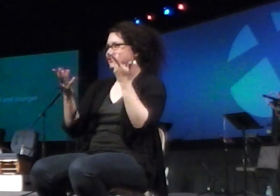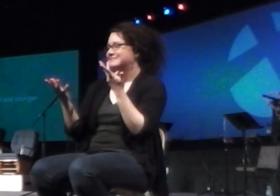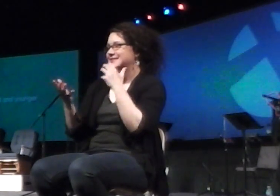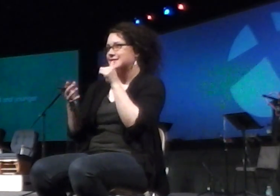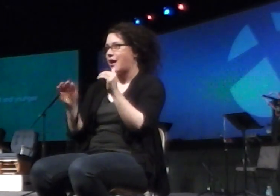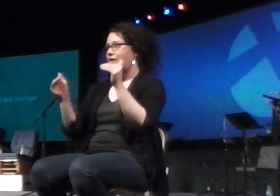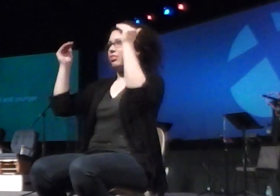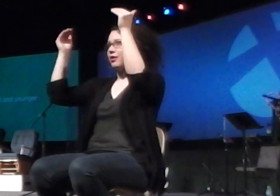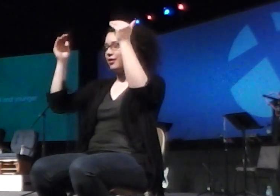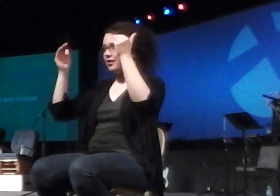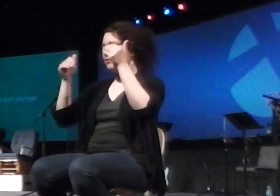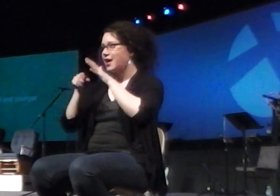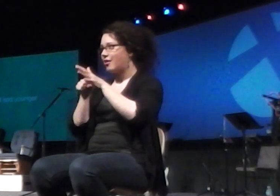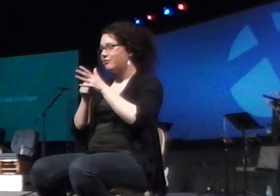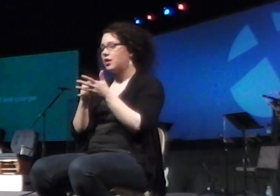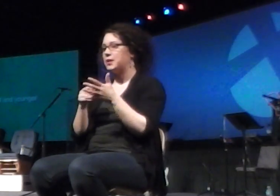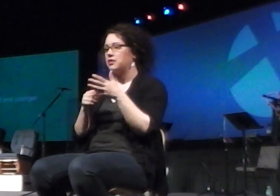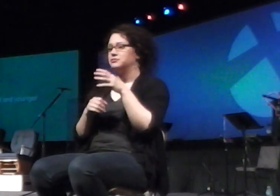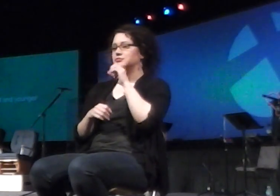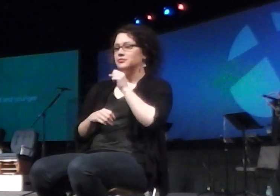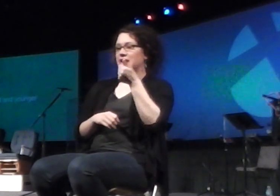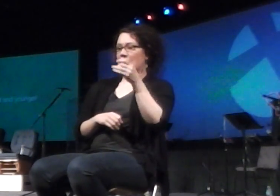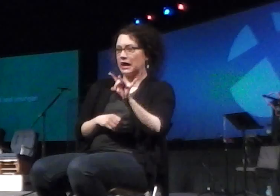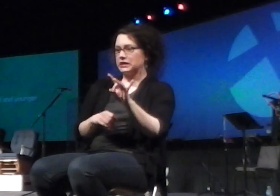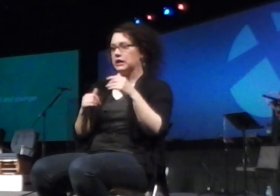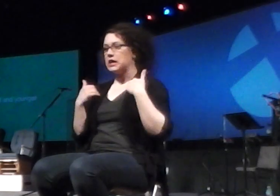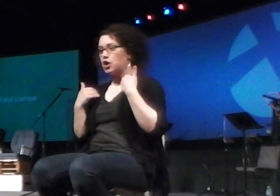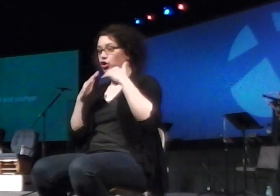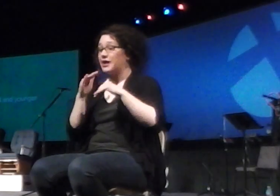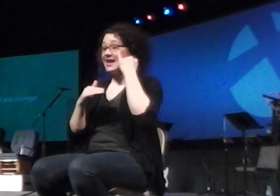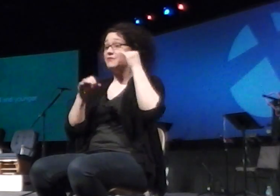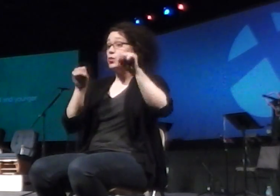up this high a lot of times. So 18 and younger, if you can hear